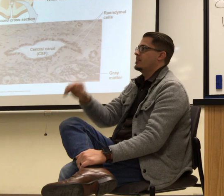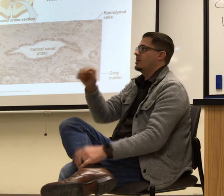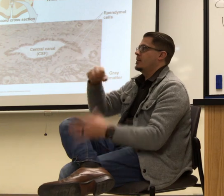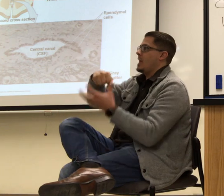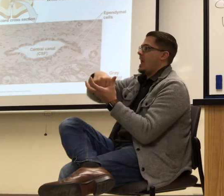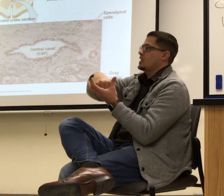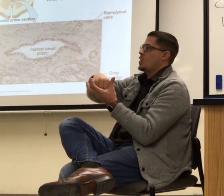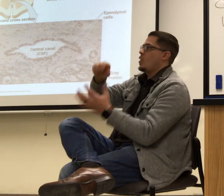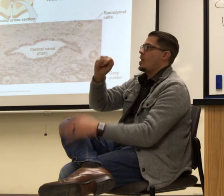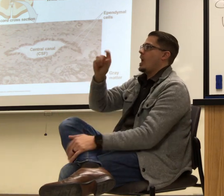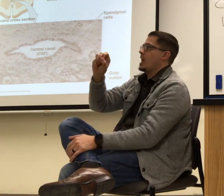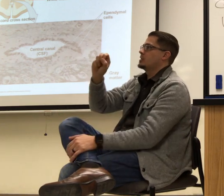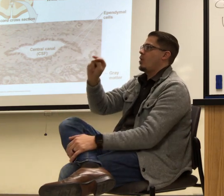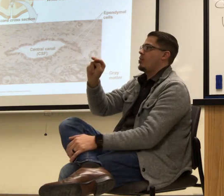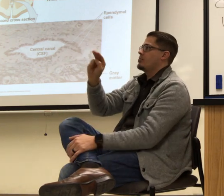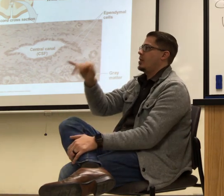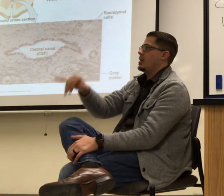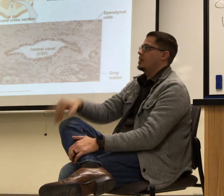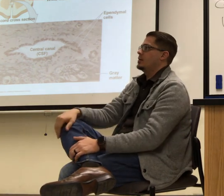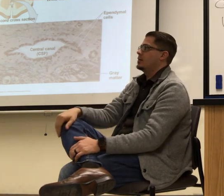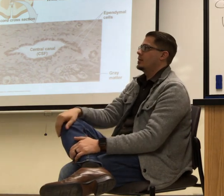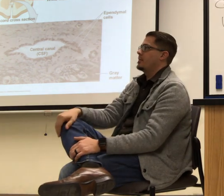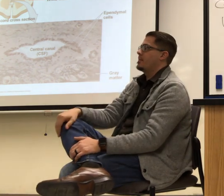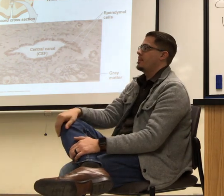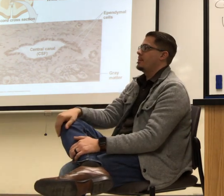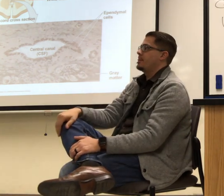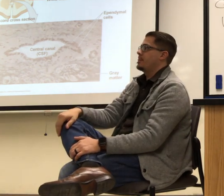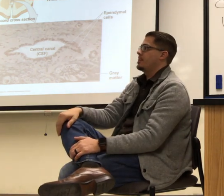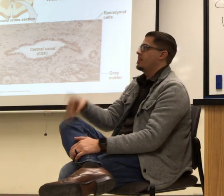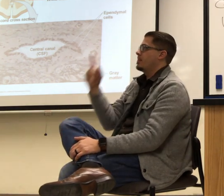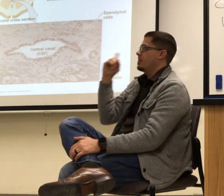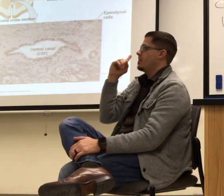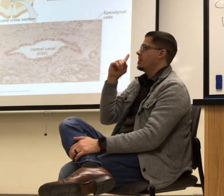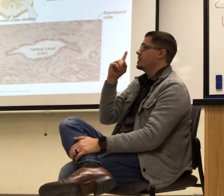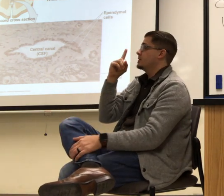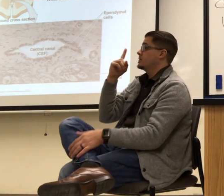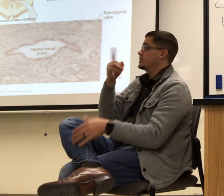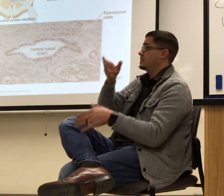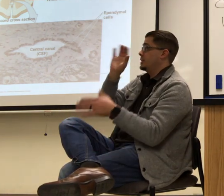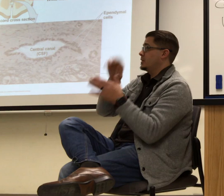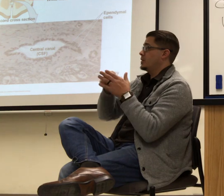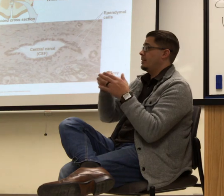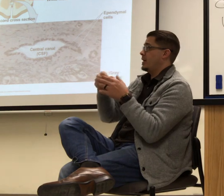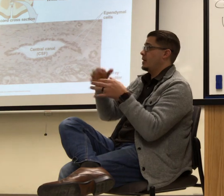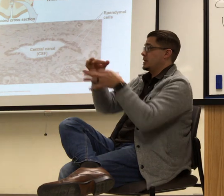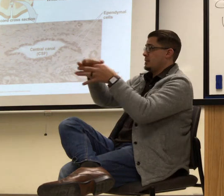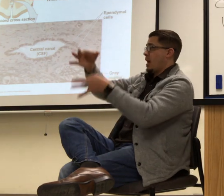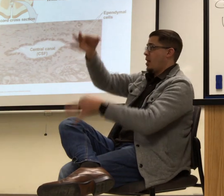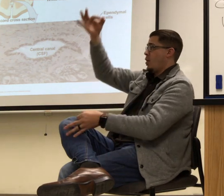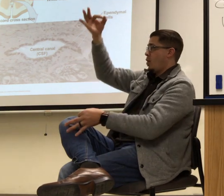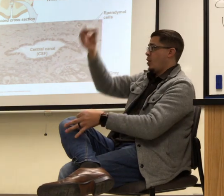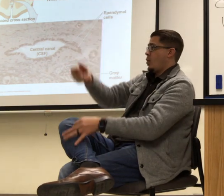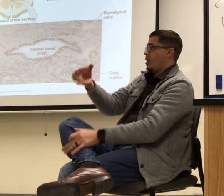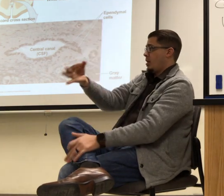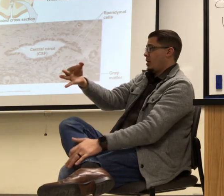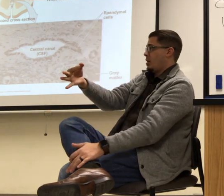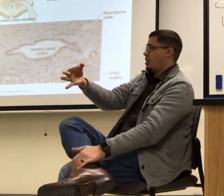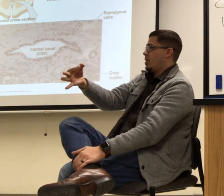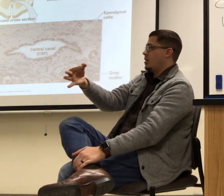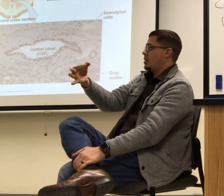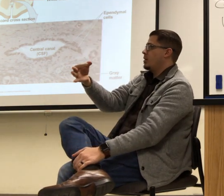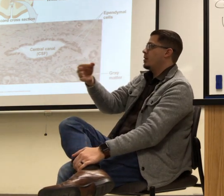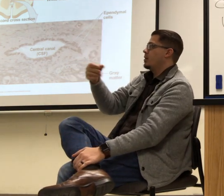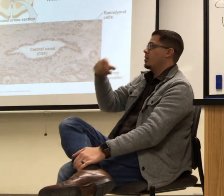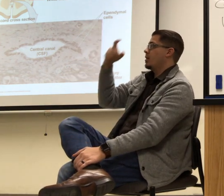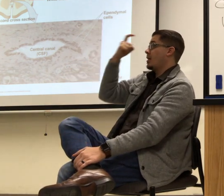Now I show you a picture of a slice of spinal cord. That's part of the central nervous system. The